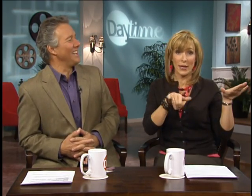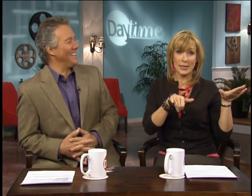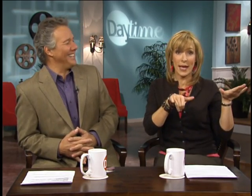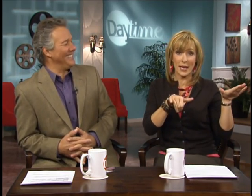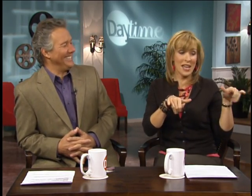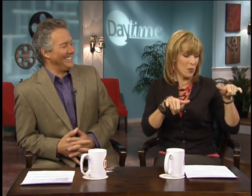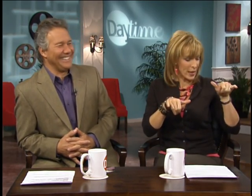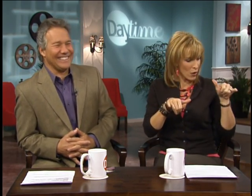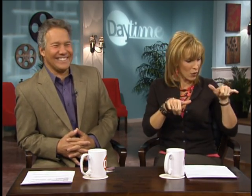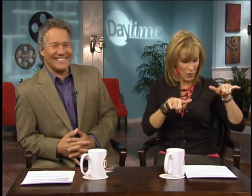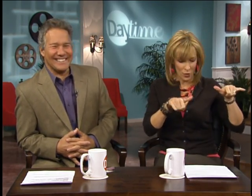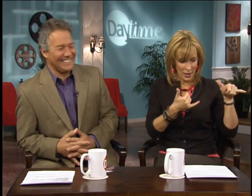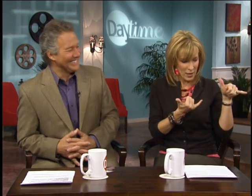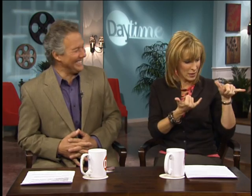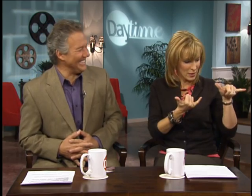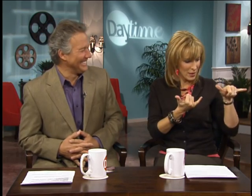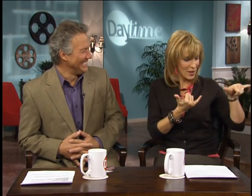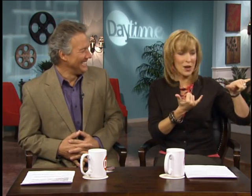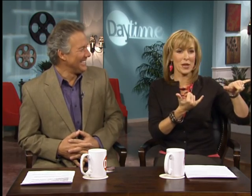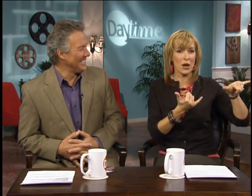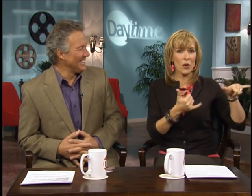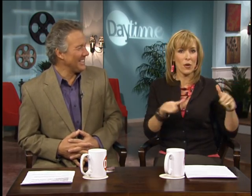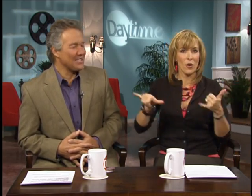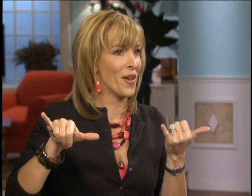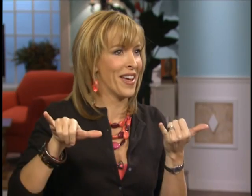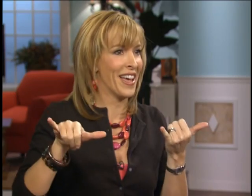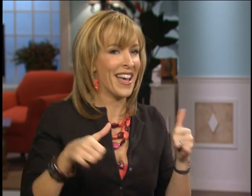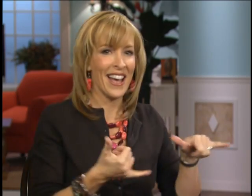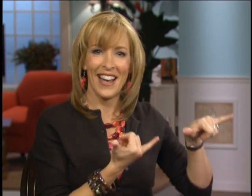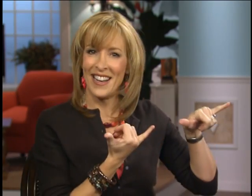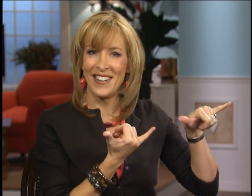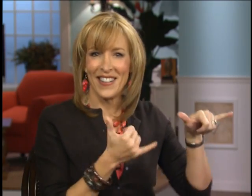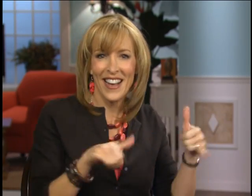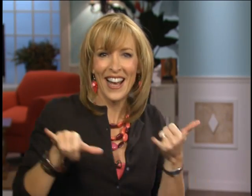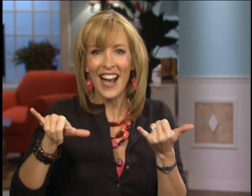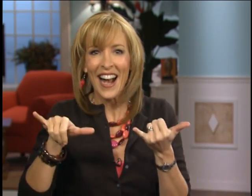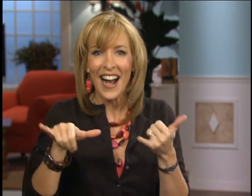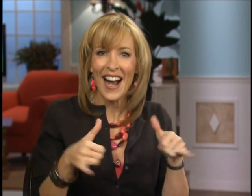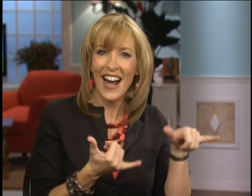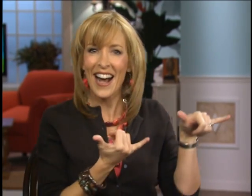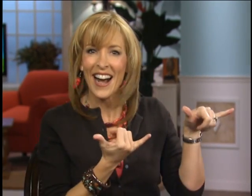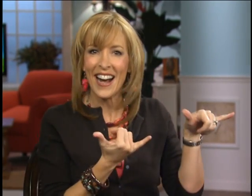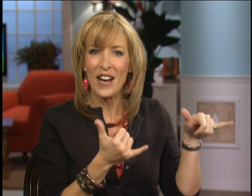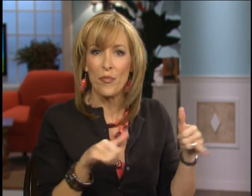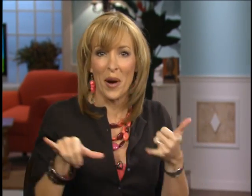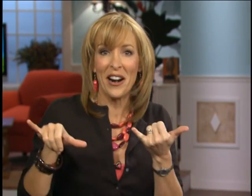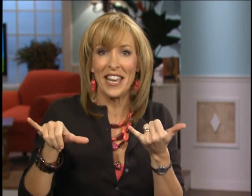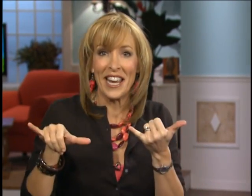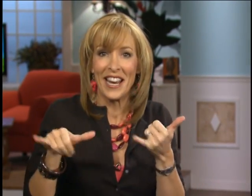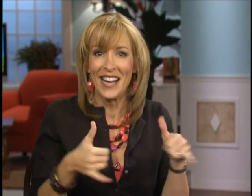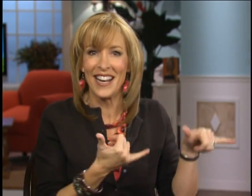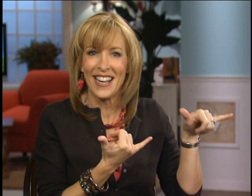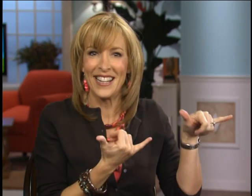am I saying? Wait. Oh, hold on. There we go. Get your kids up by the... Okay. What is that? Party. Party.